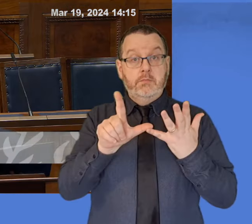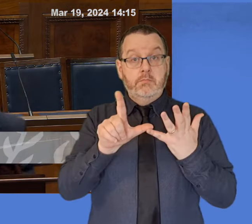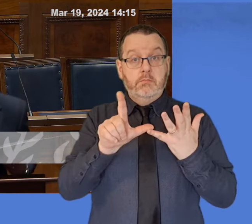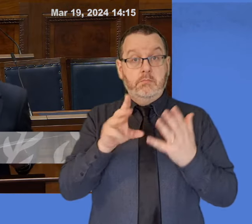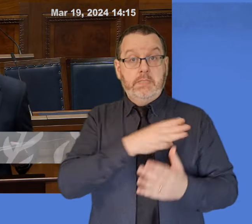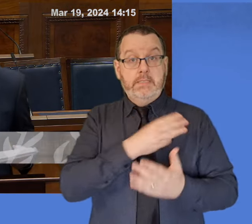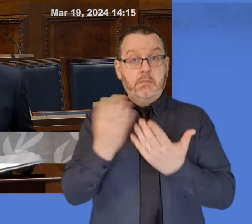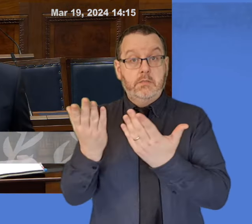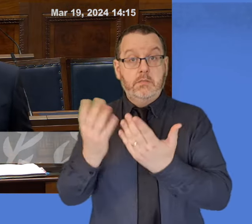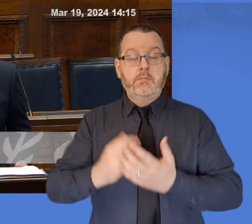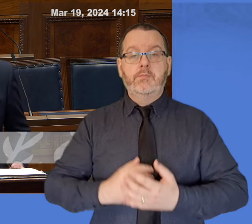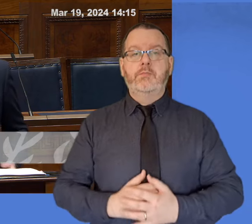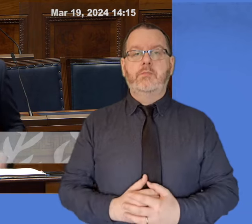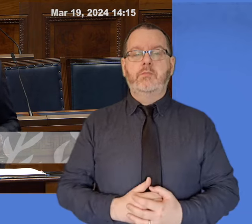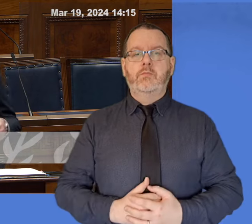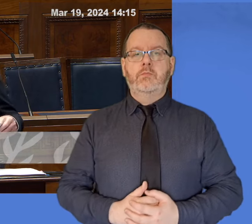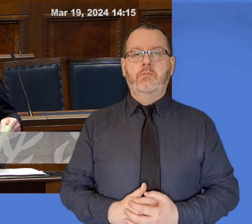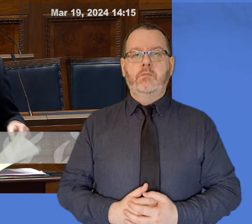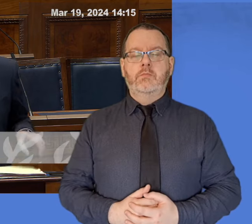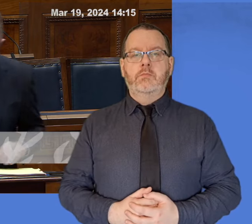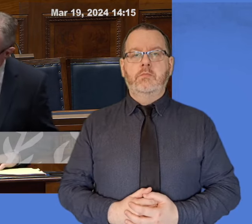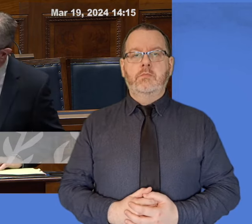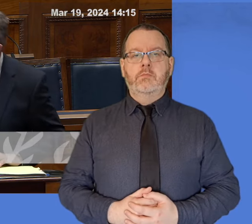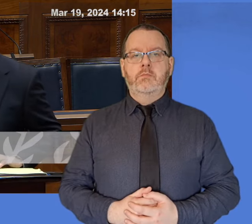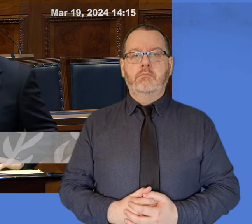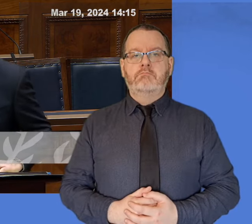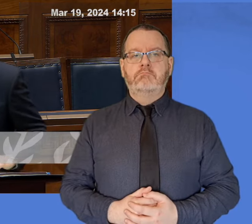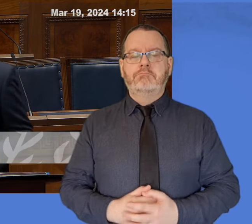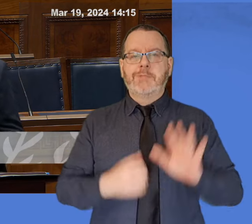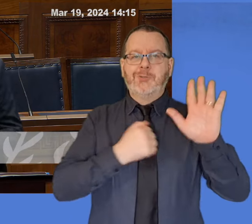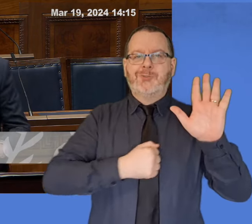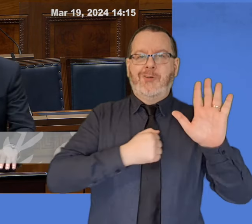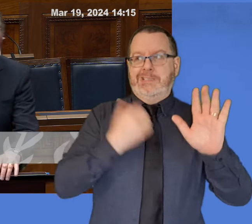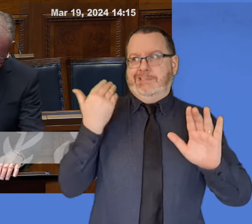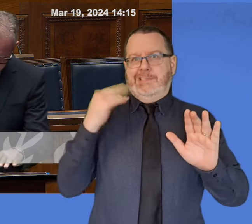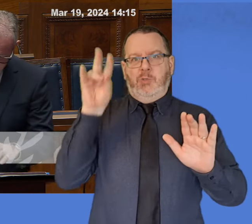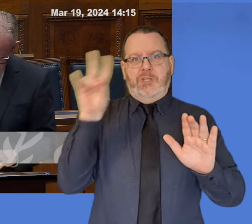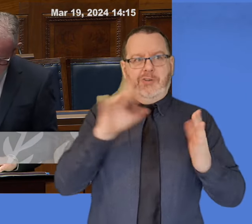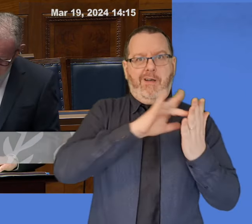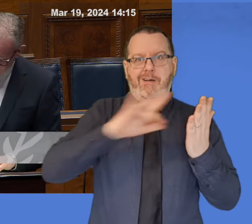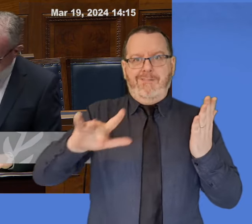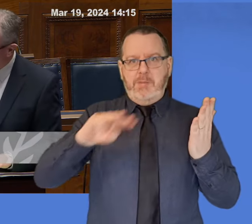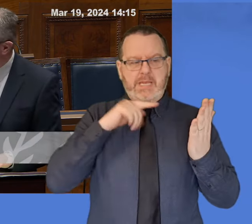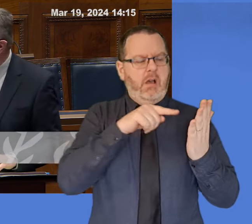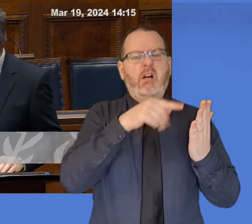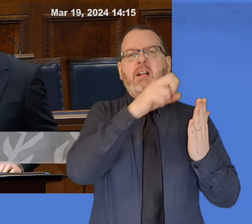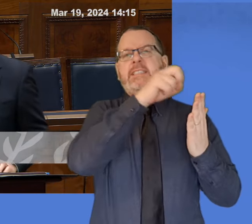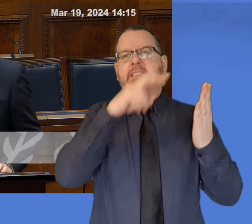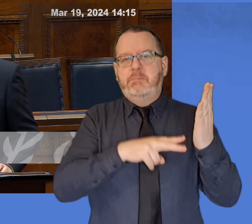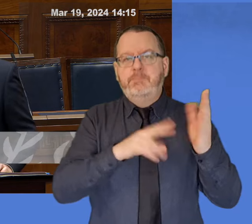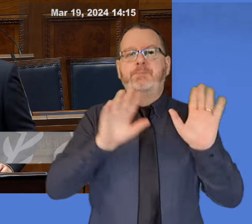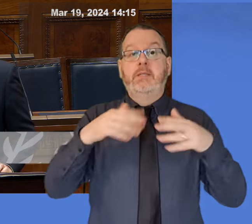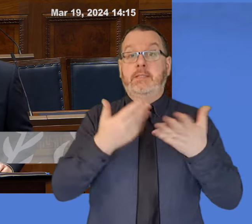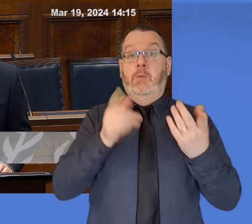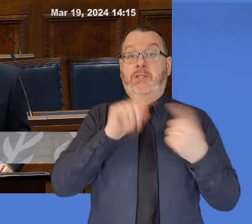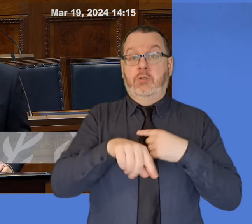Broadarm. Apologies. There was a question withdrawn, so I'm